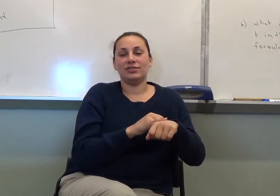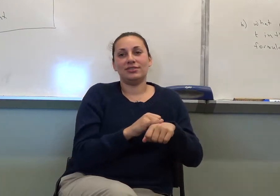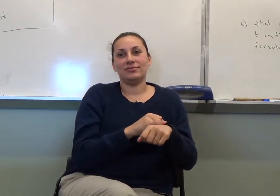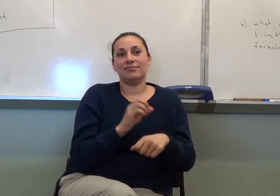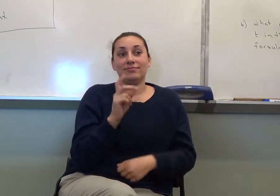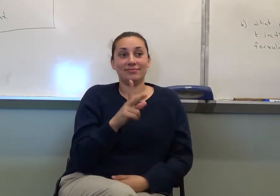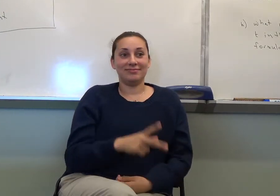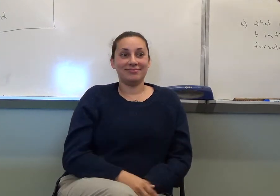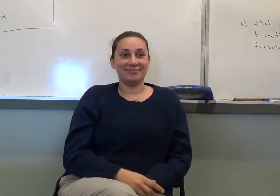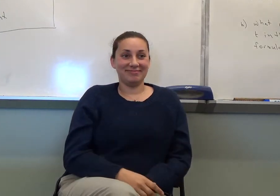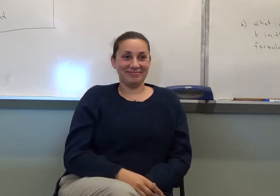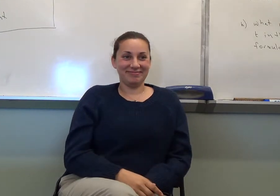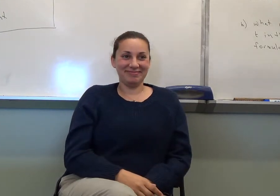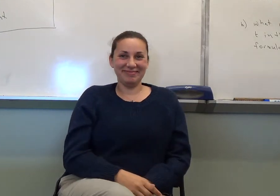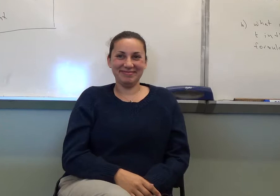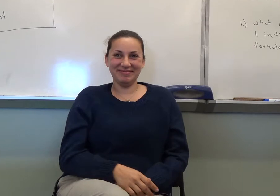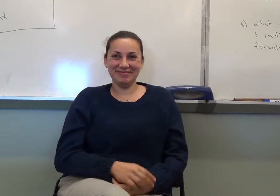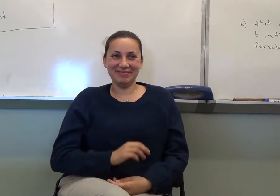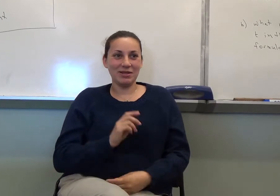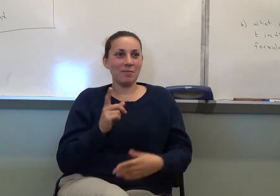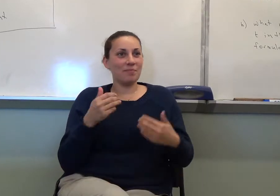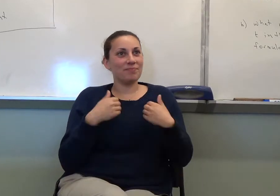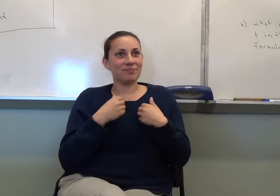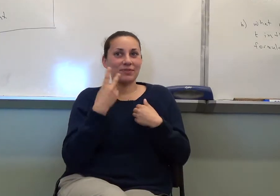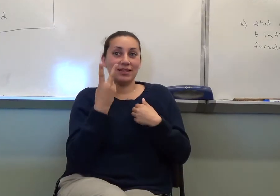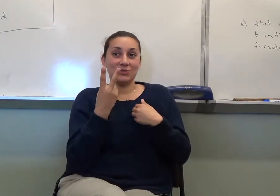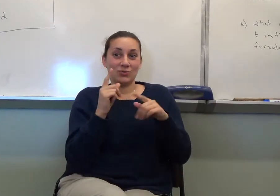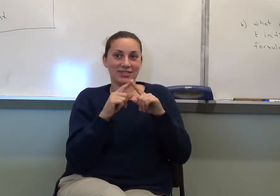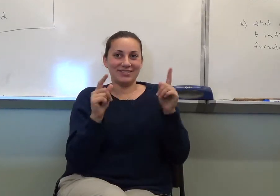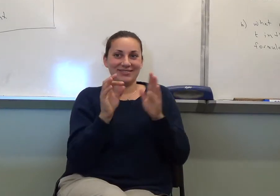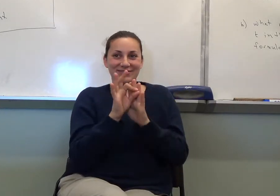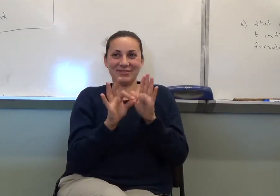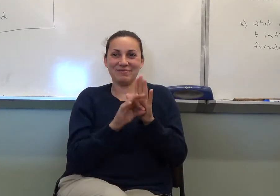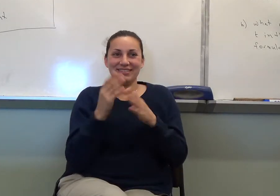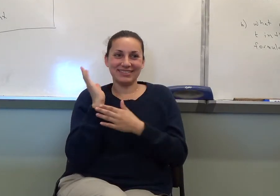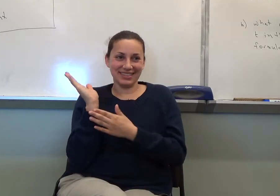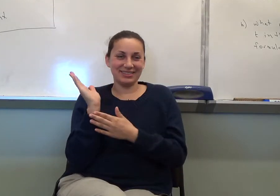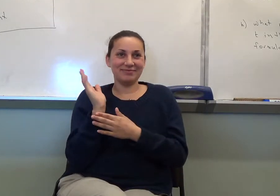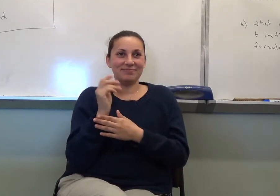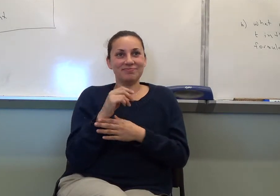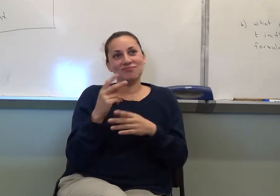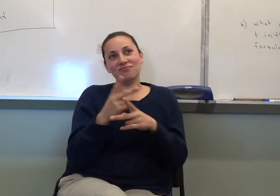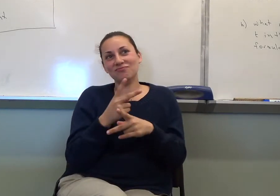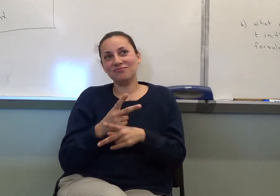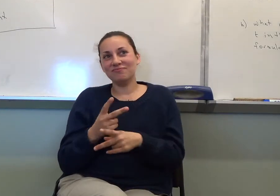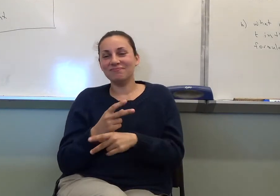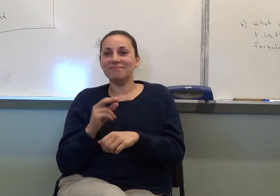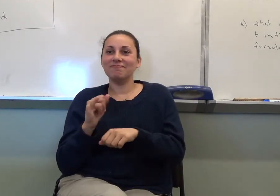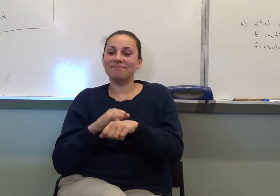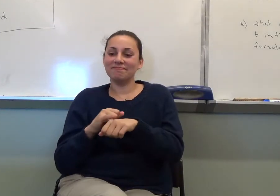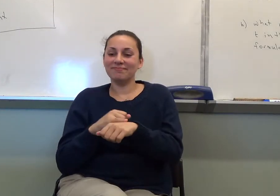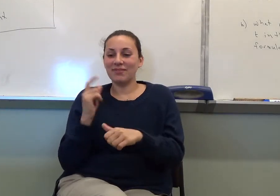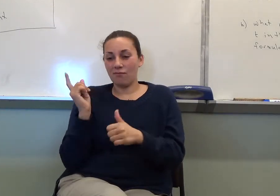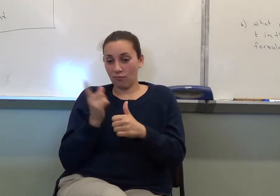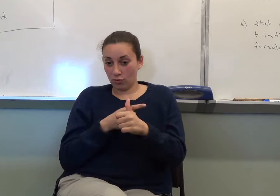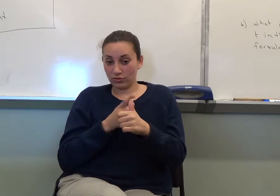And then, so you have 2 different formulas there. You figure out the interest first, and then you add the interest